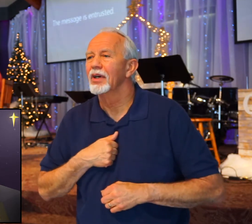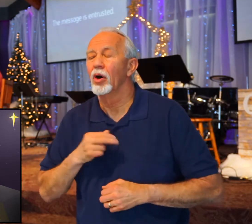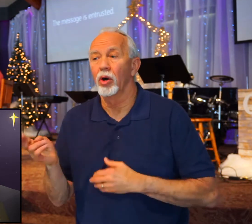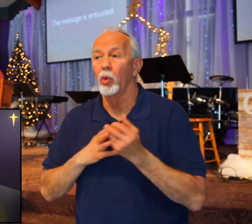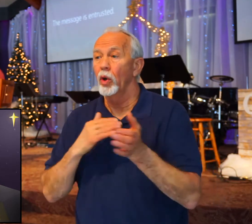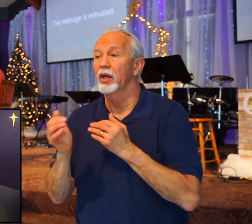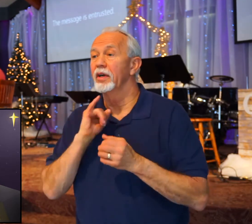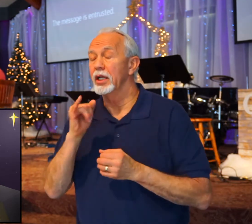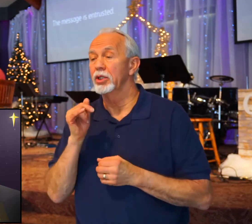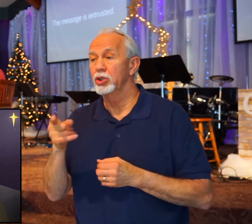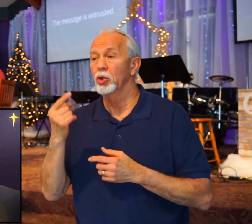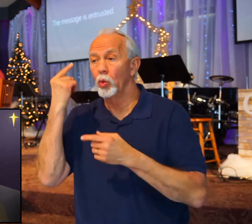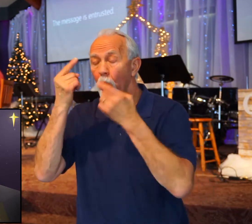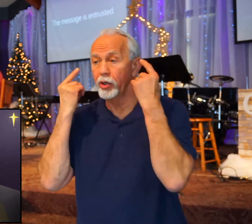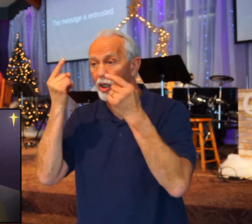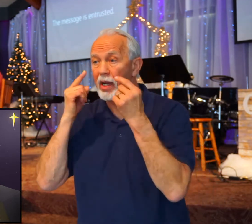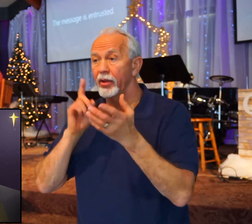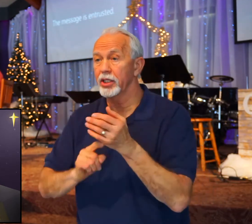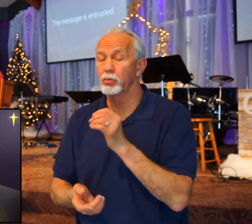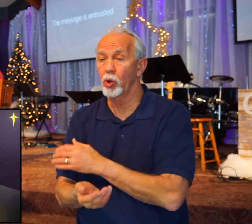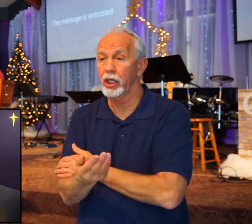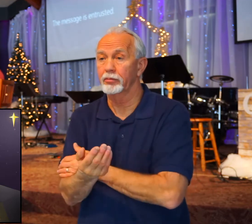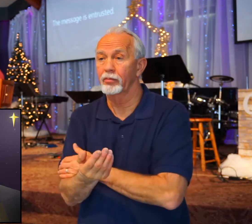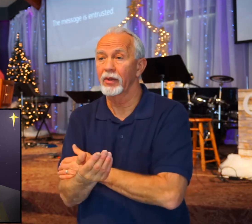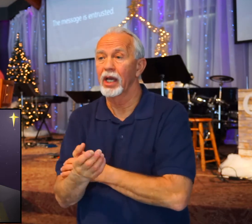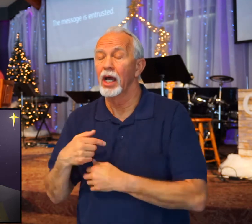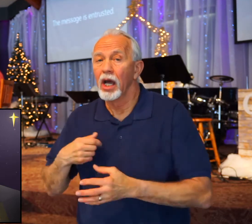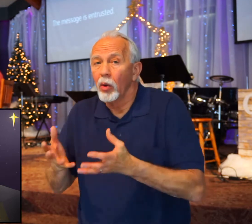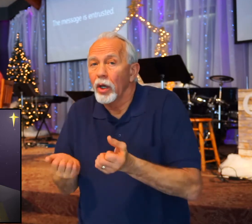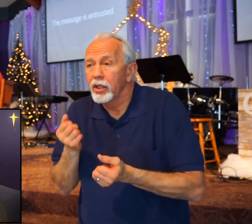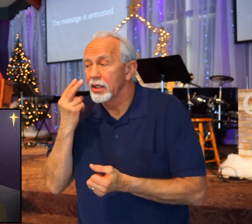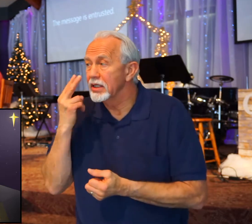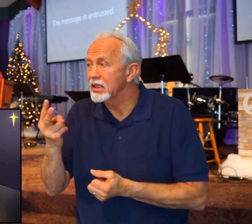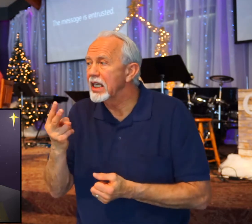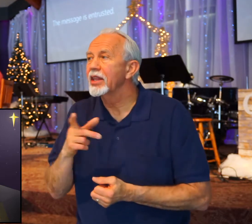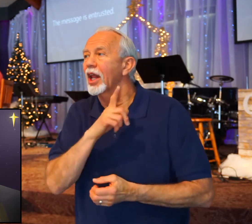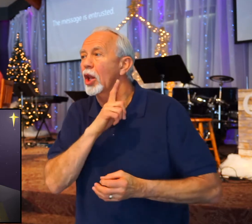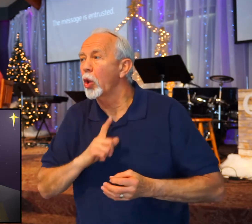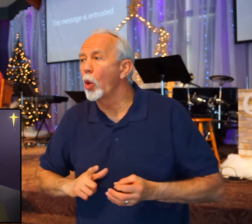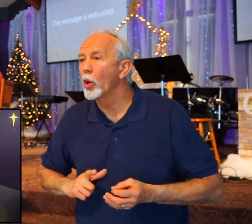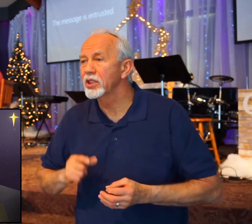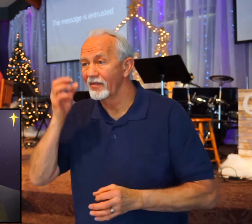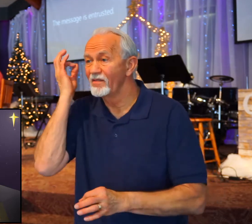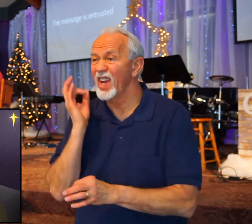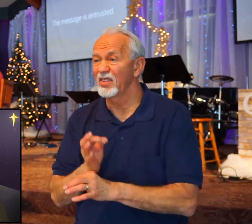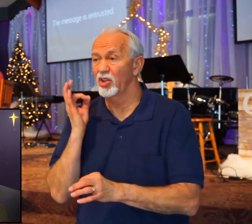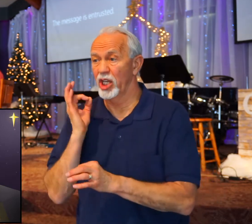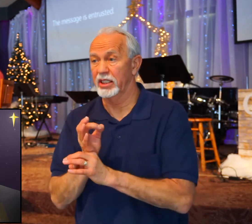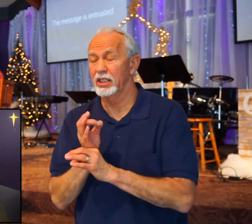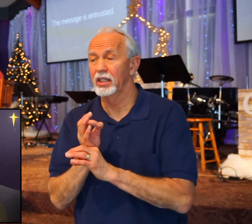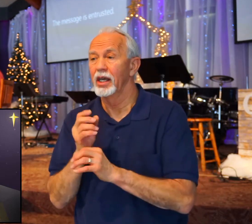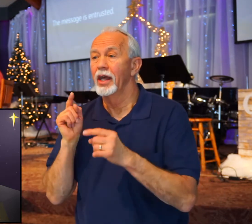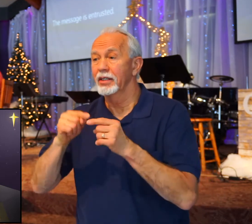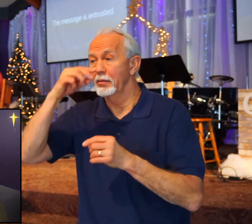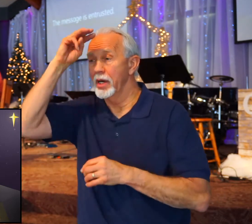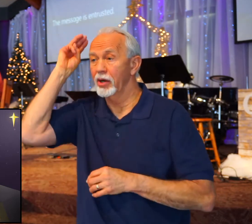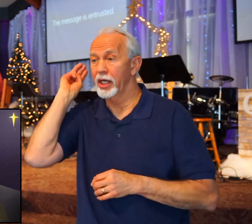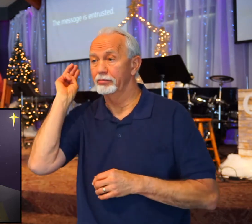Whatever it is you're wondering about this morning, I want you to see the Lord's faithfulness to Mary